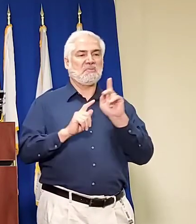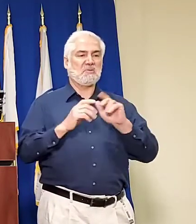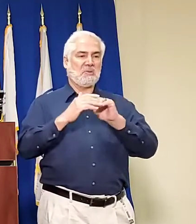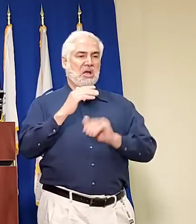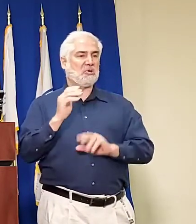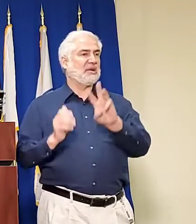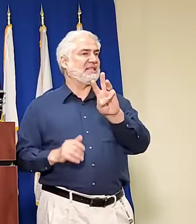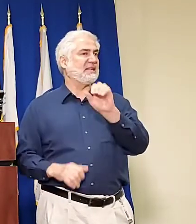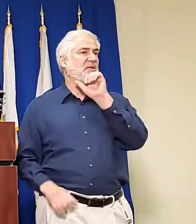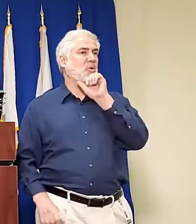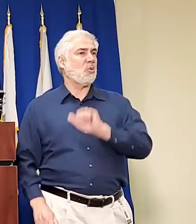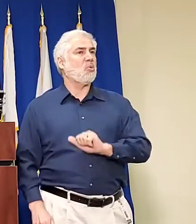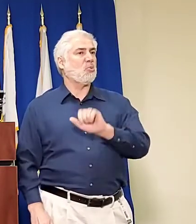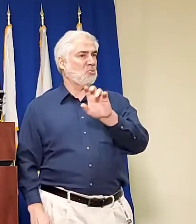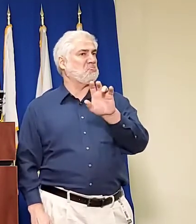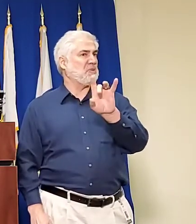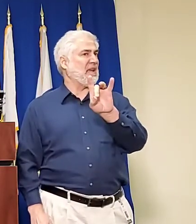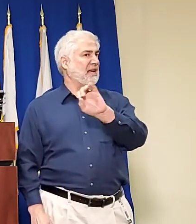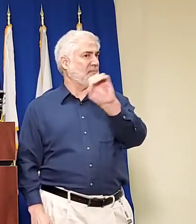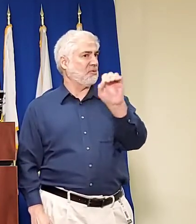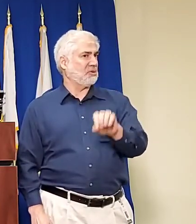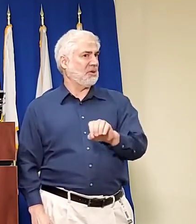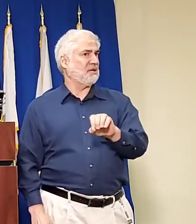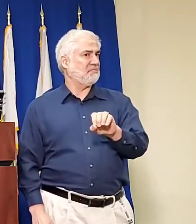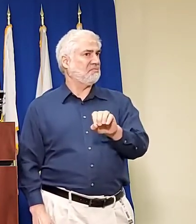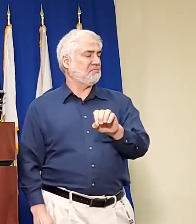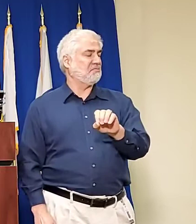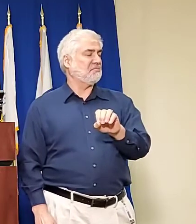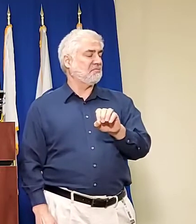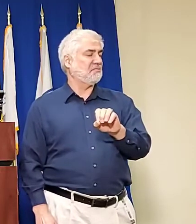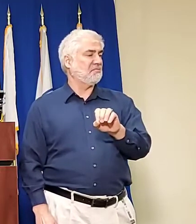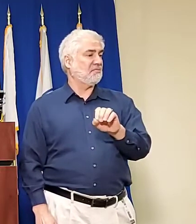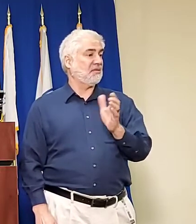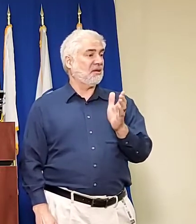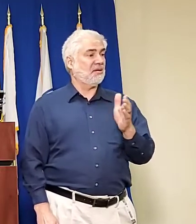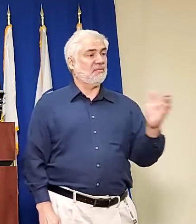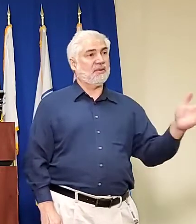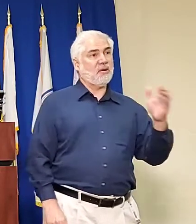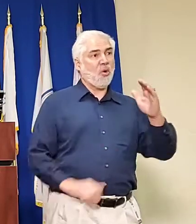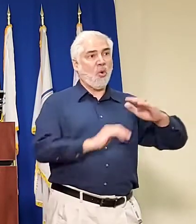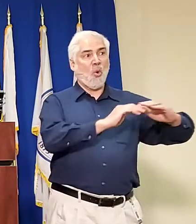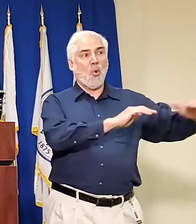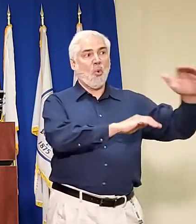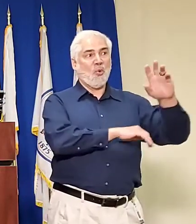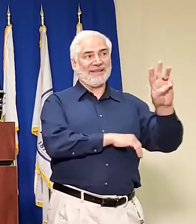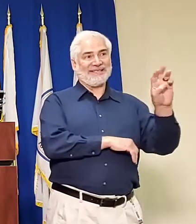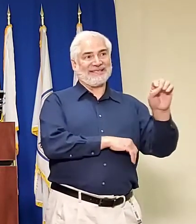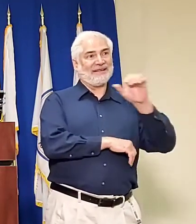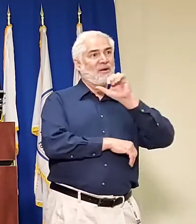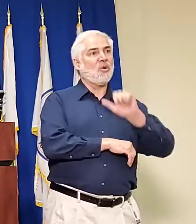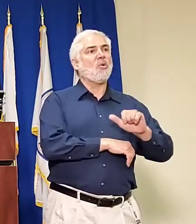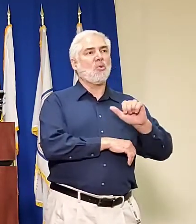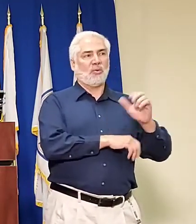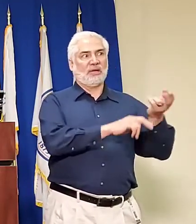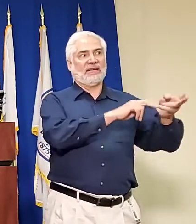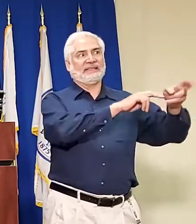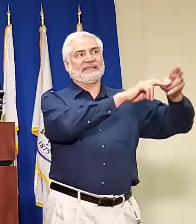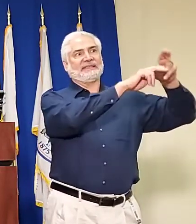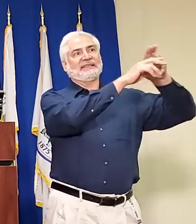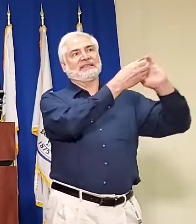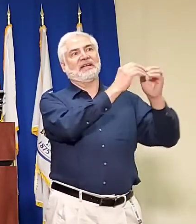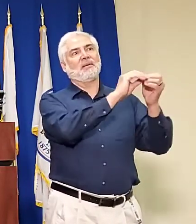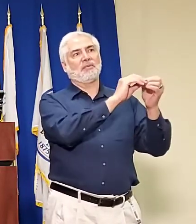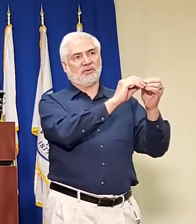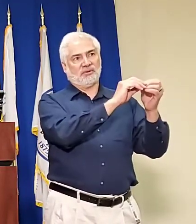under 60, but we are having an increasing number in people over 60. And that's a very high-risk